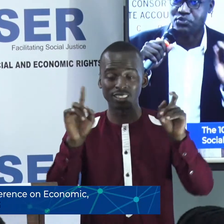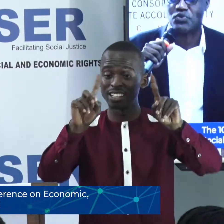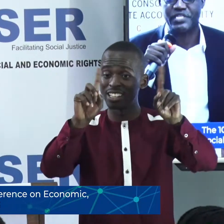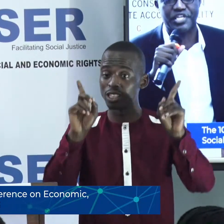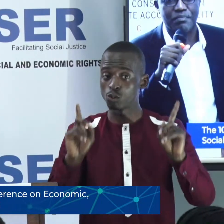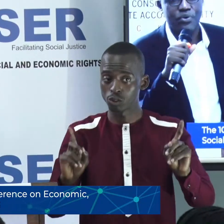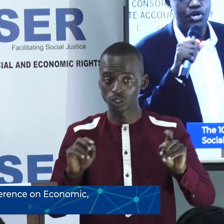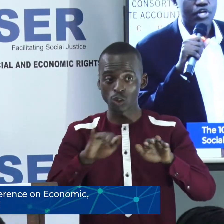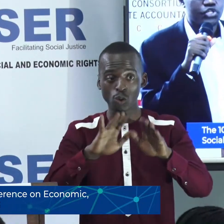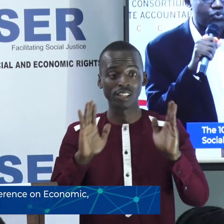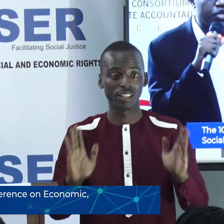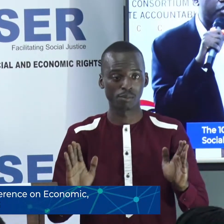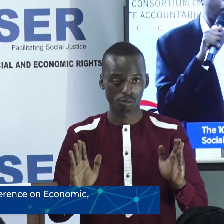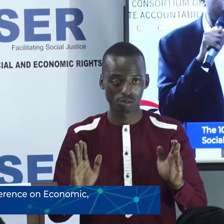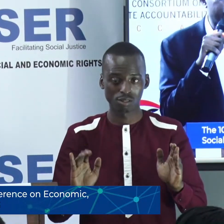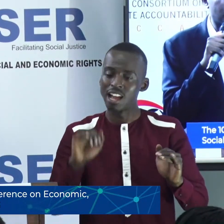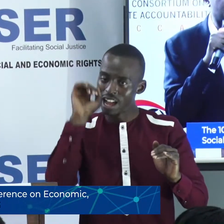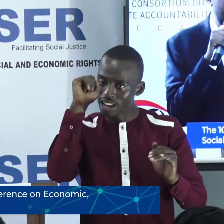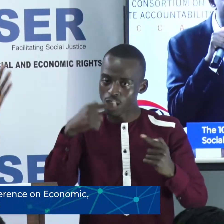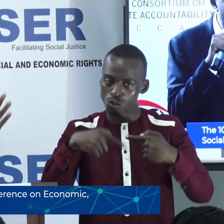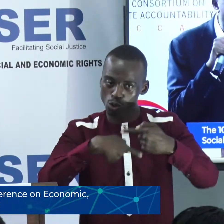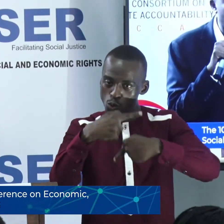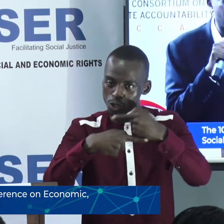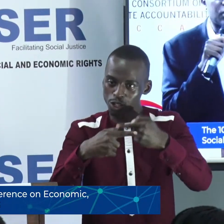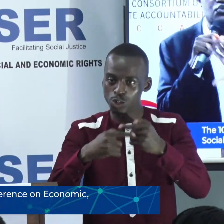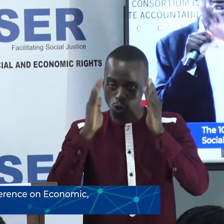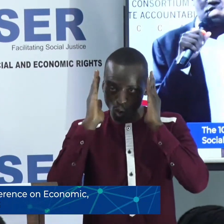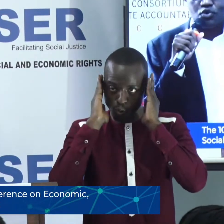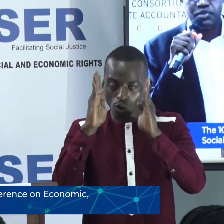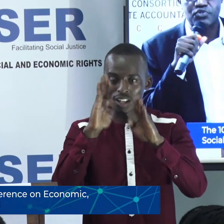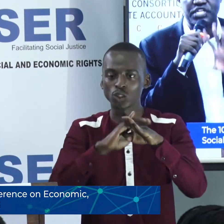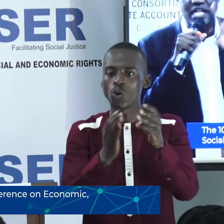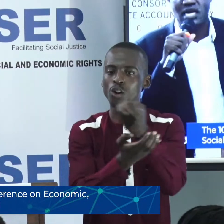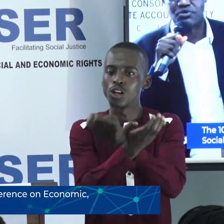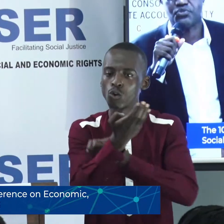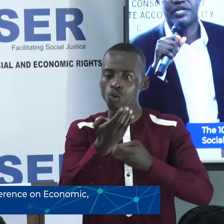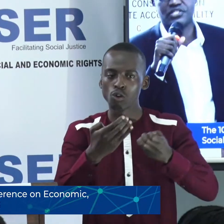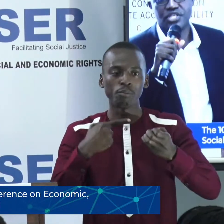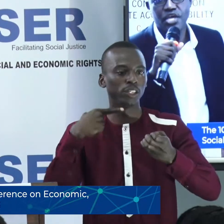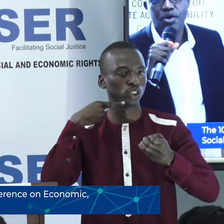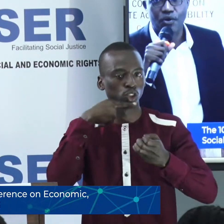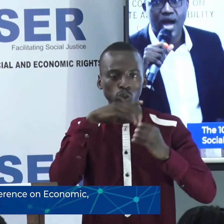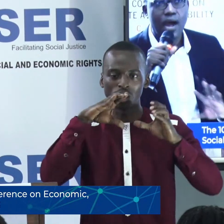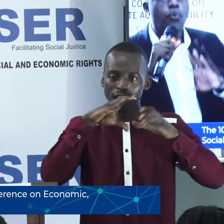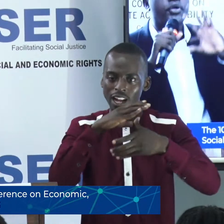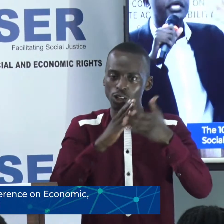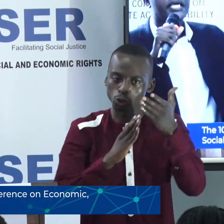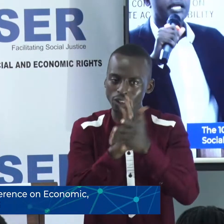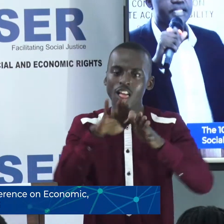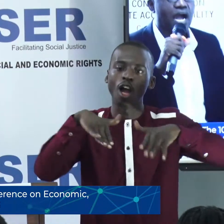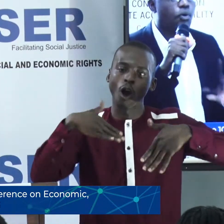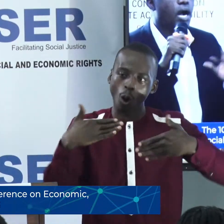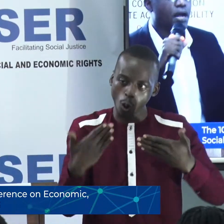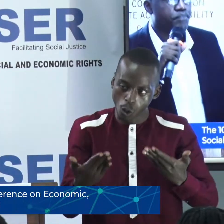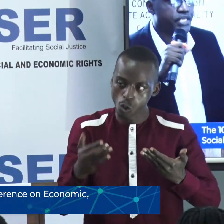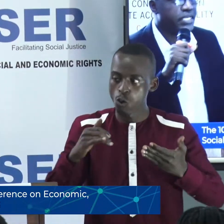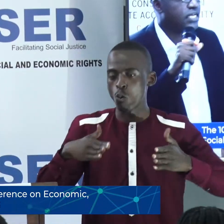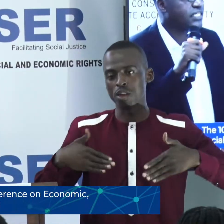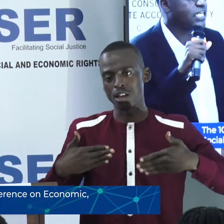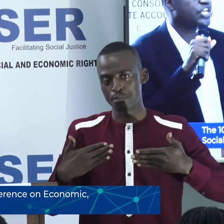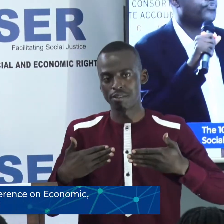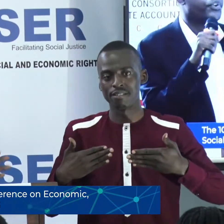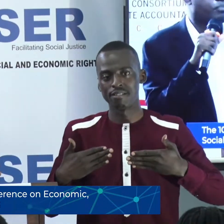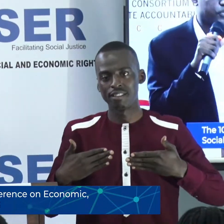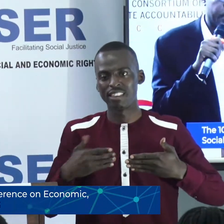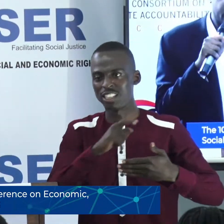I put on the table, should we continue to generally focus on economic, social, and cultural rights? Or are we now happy